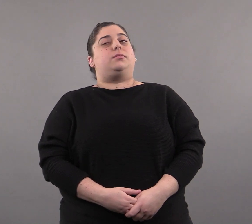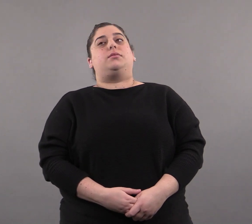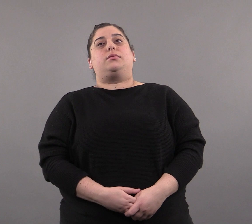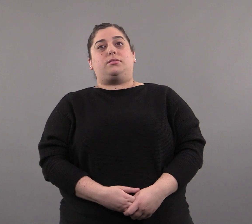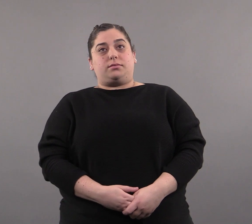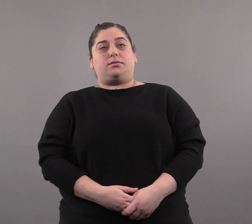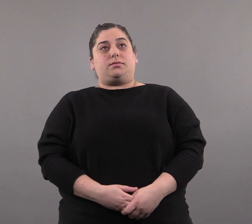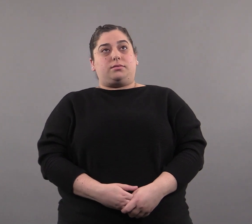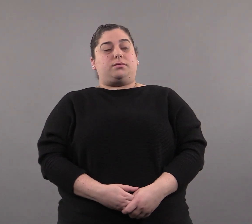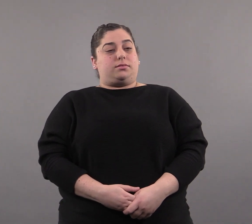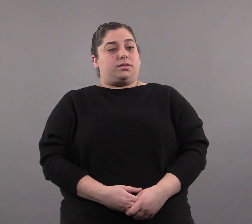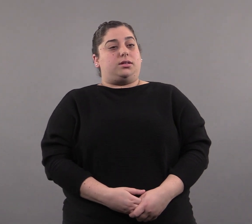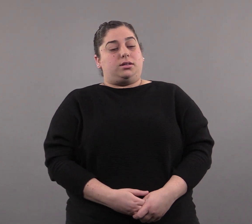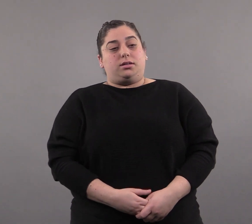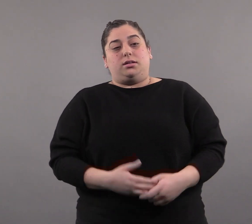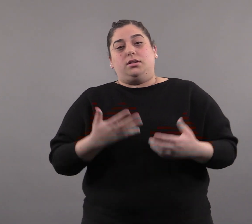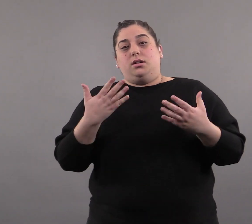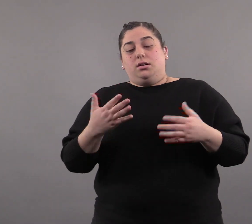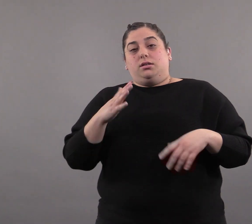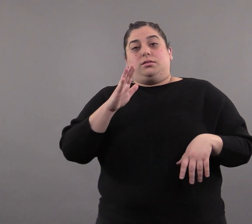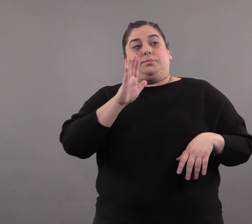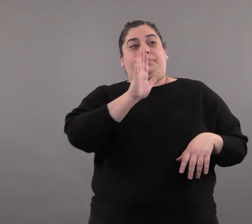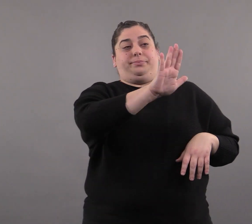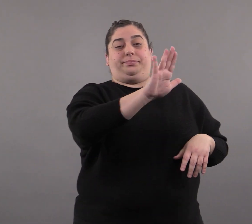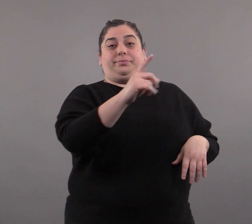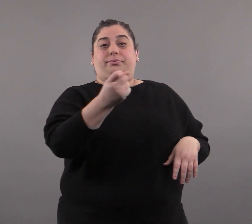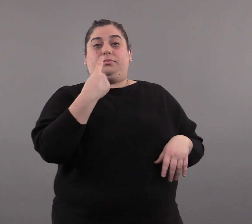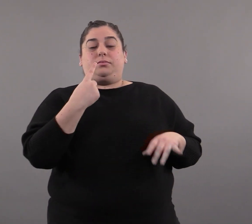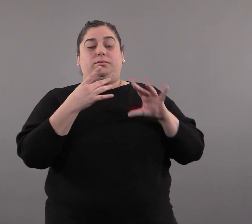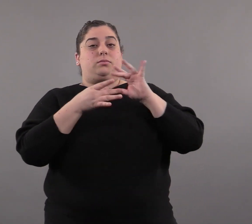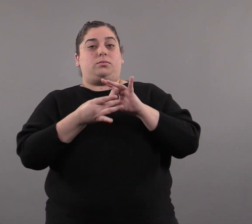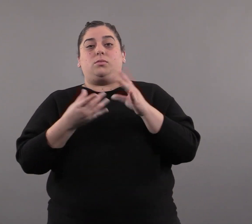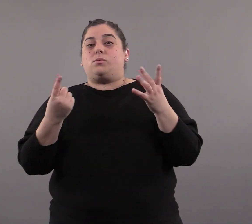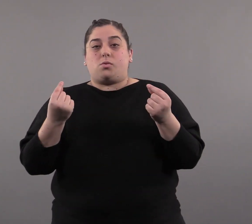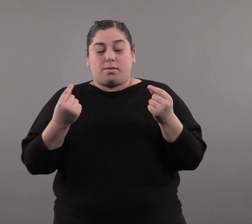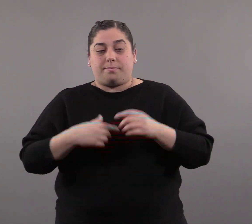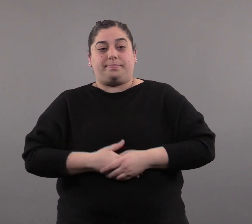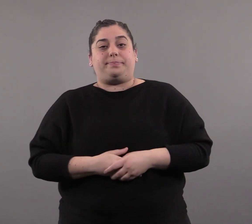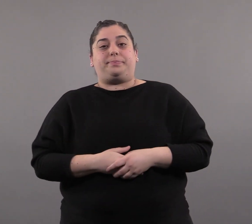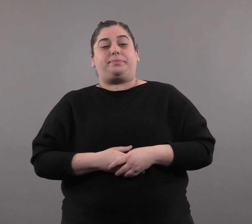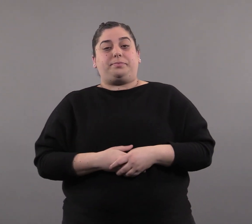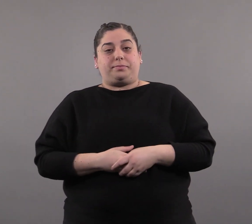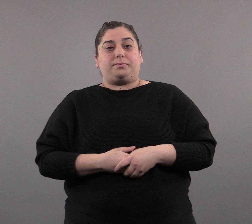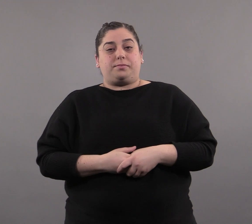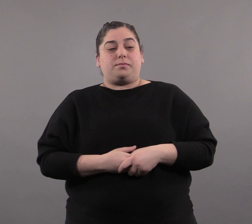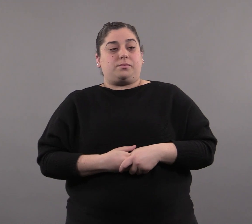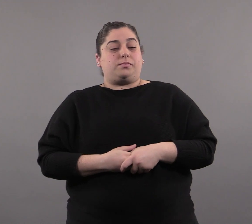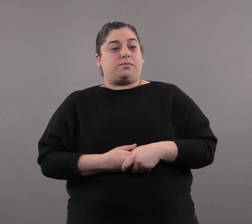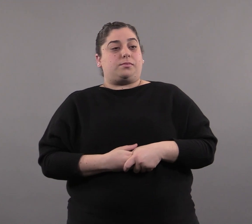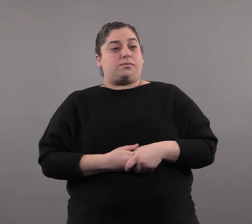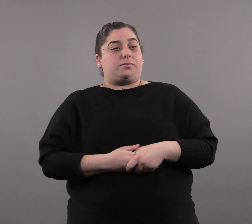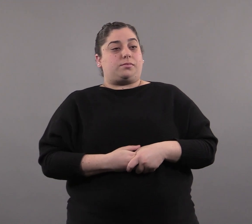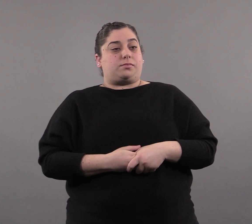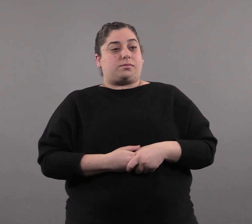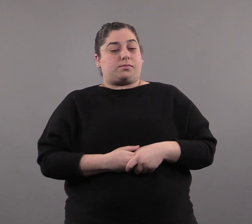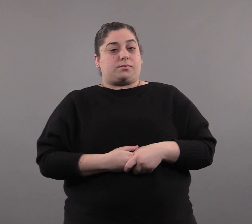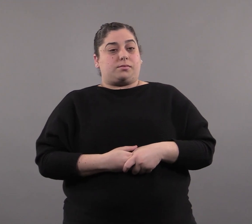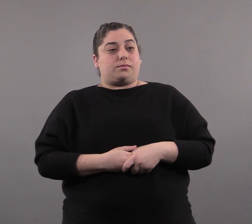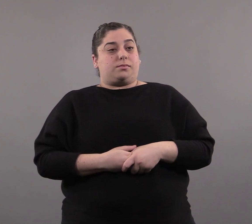So the question relates to developing, as is often the case in situations like the ones we